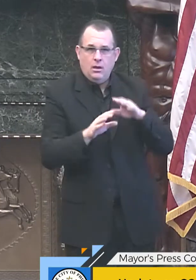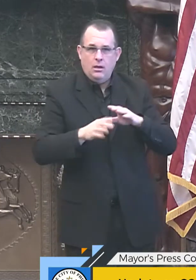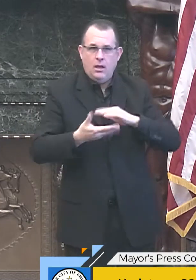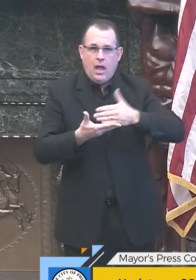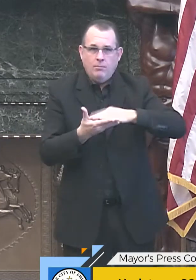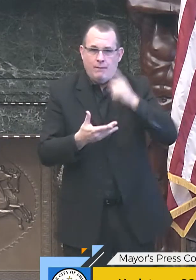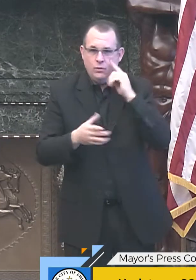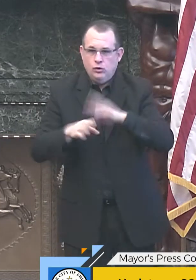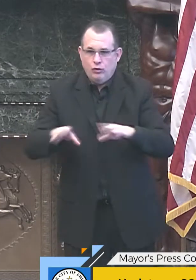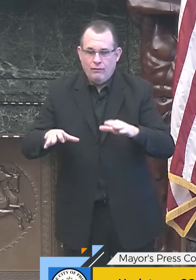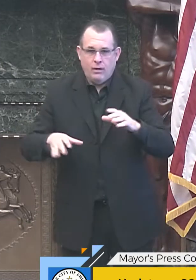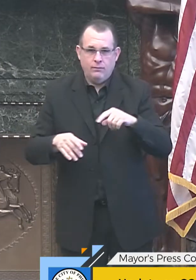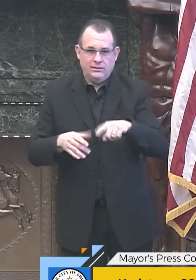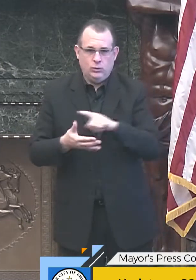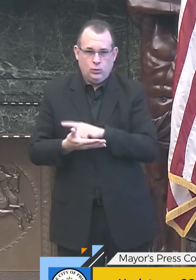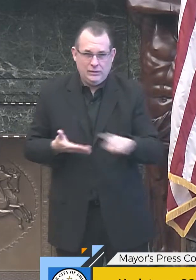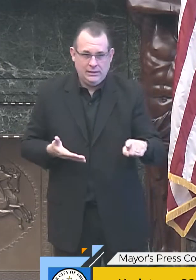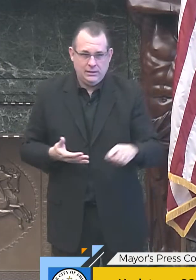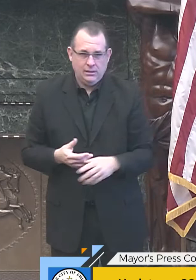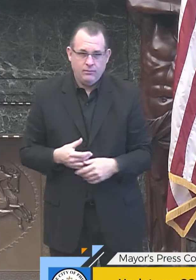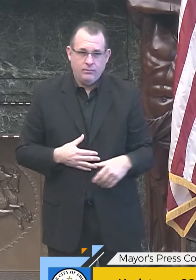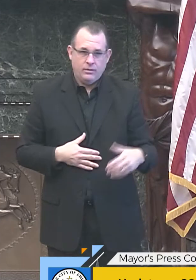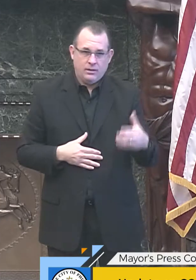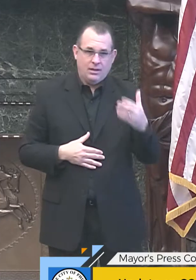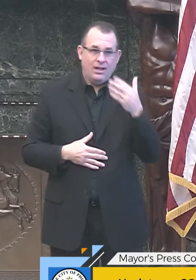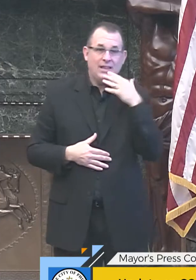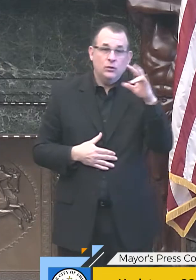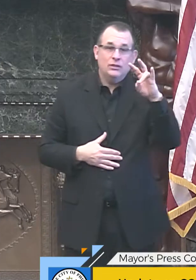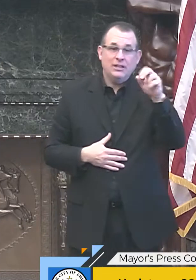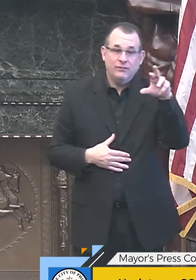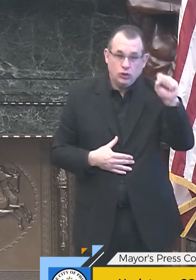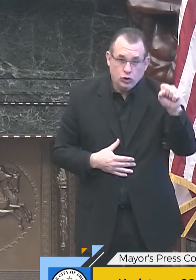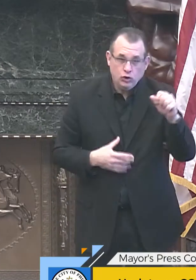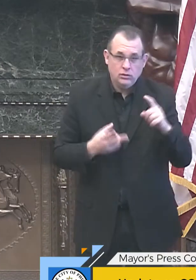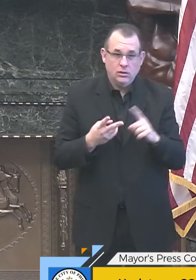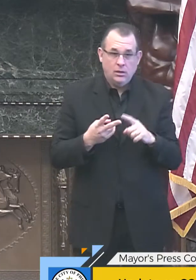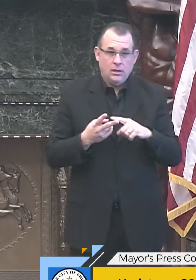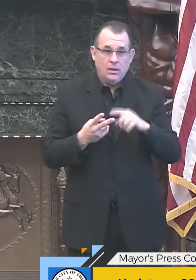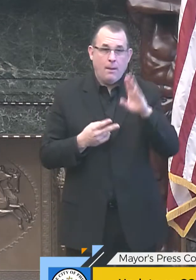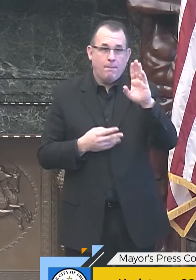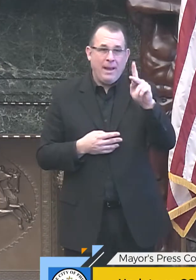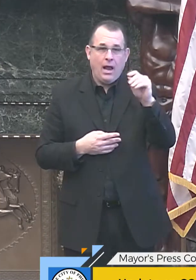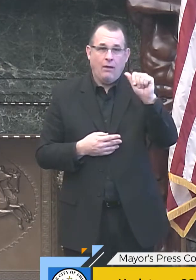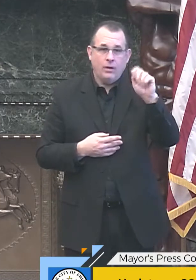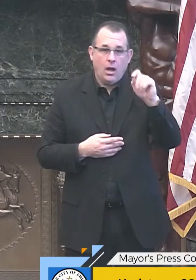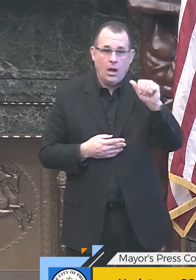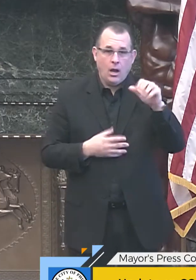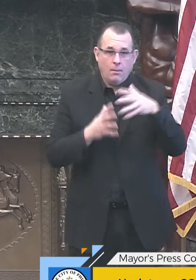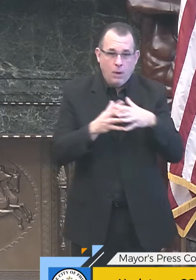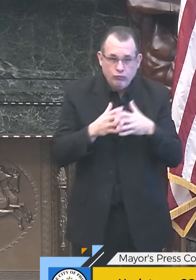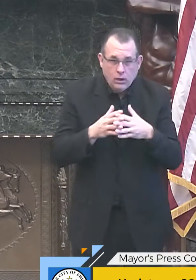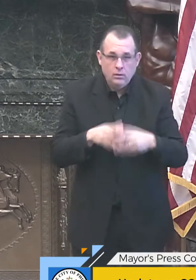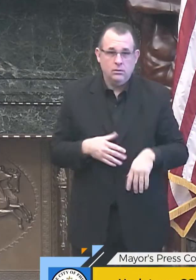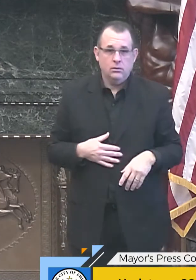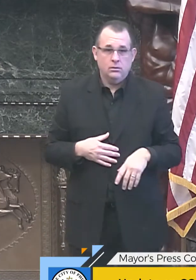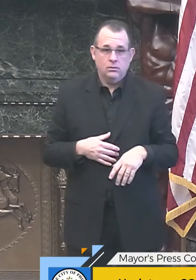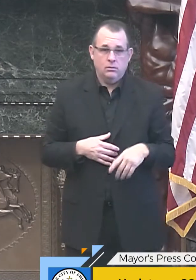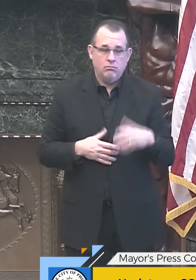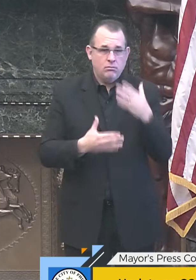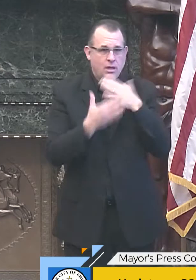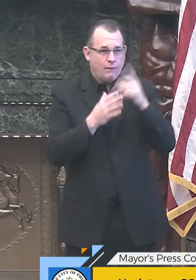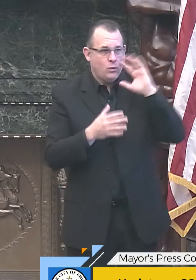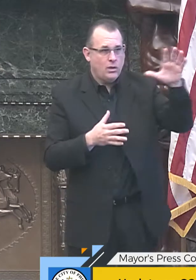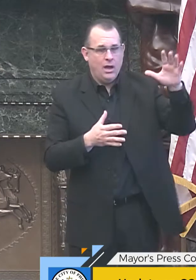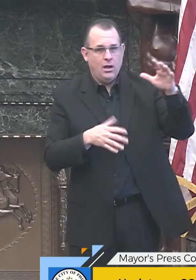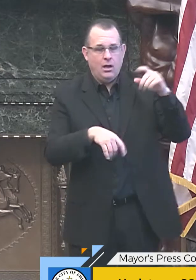week. Thank you to the Sixers, Bank of America, and others for building on the Roberts family's generous gift to